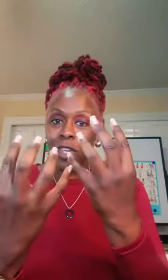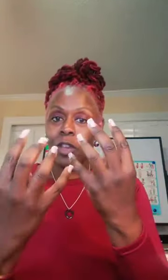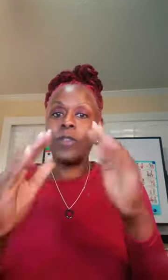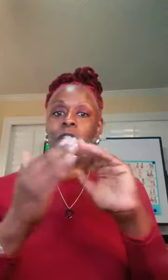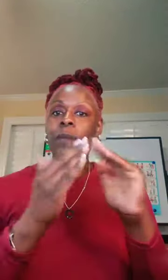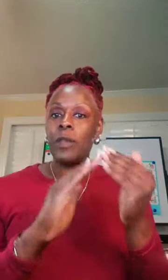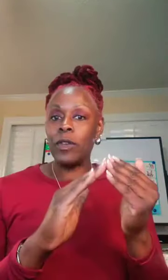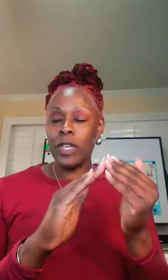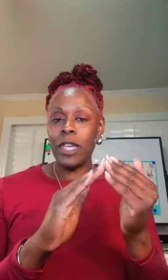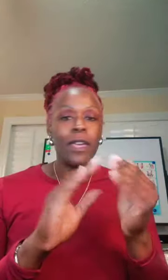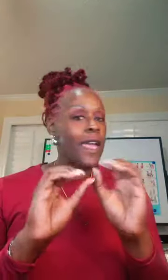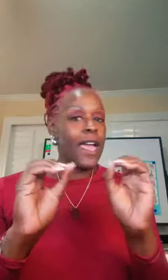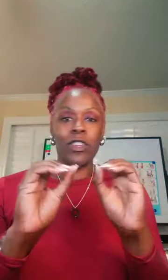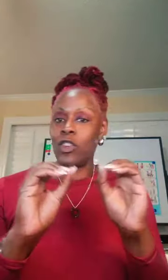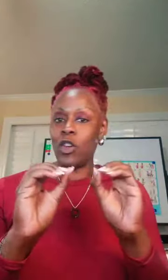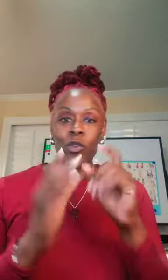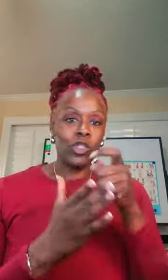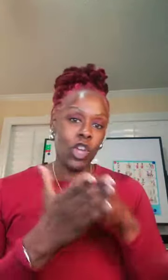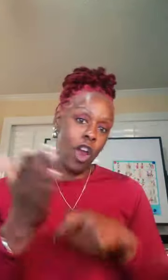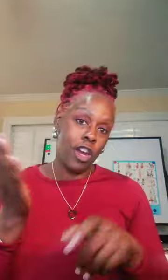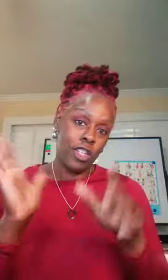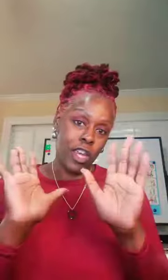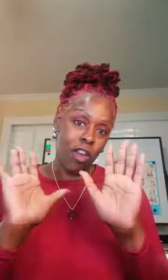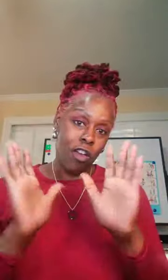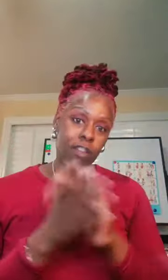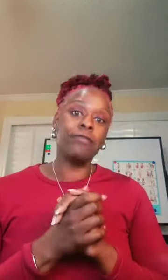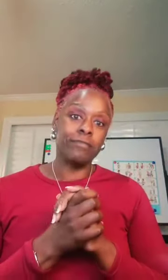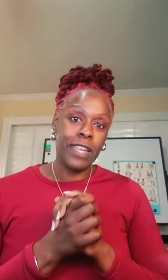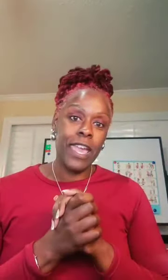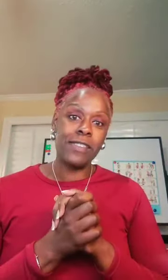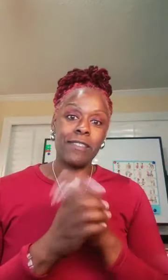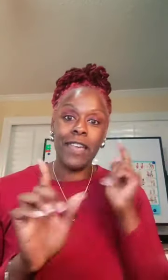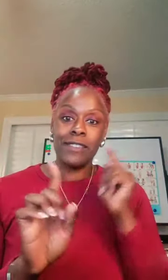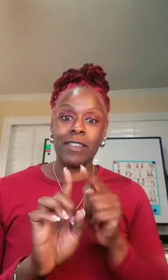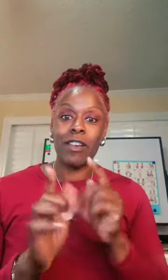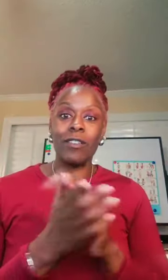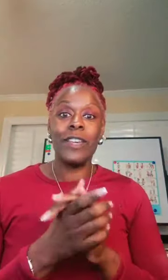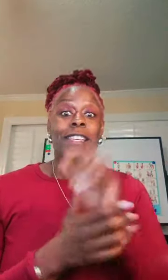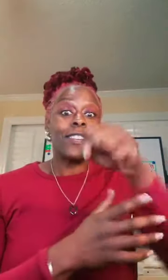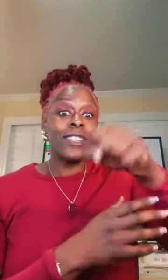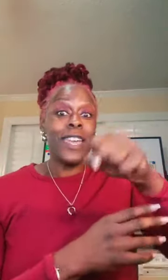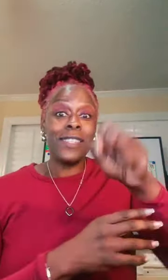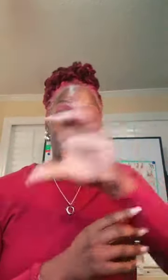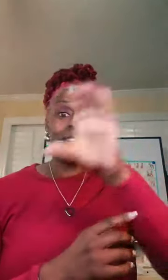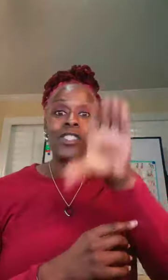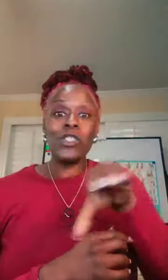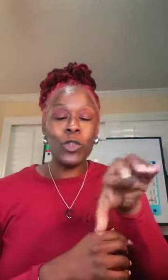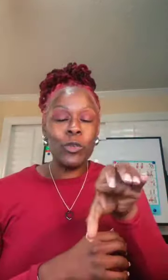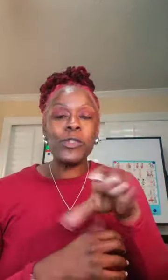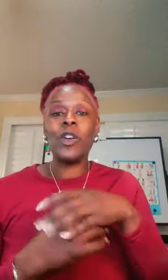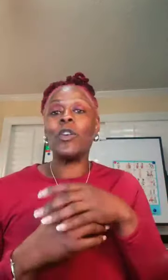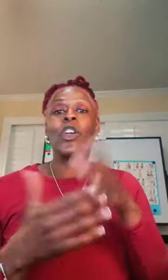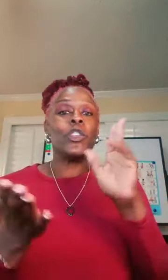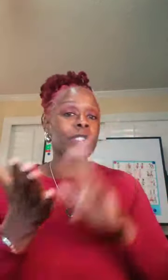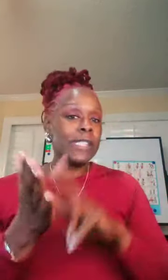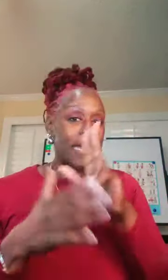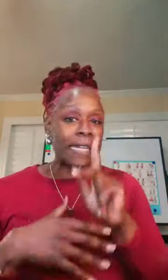the community, at no charge at all. Okay, so that's the goal. So yes, it's on Zoom. So you'll sign